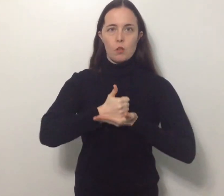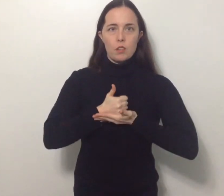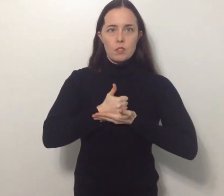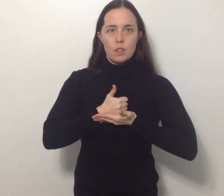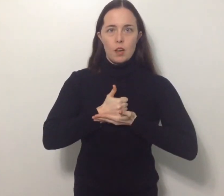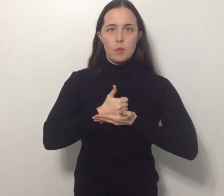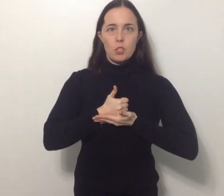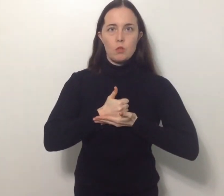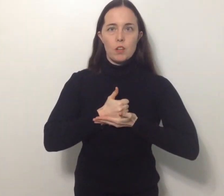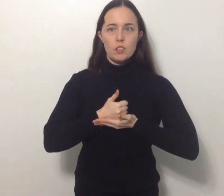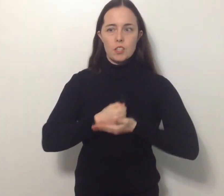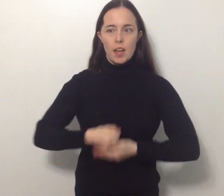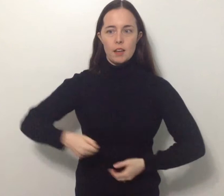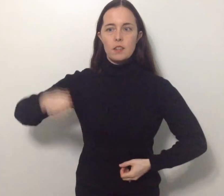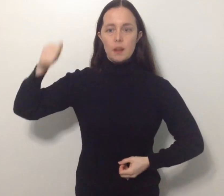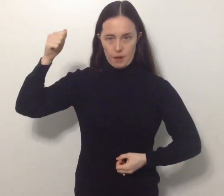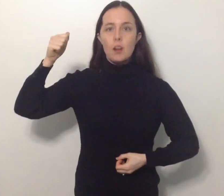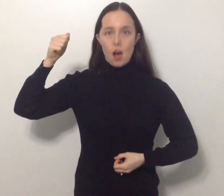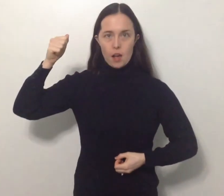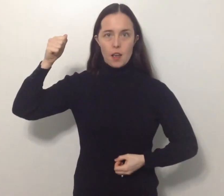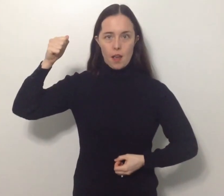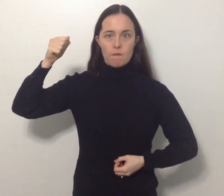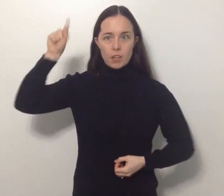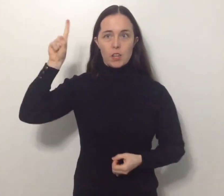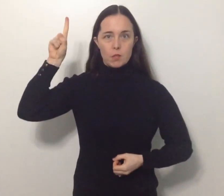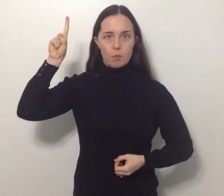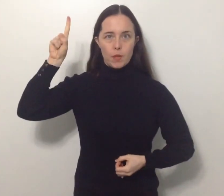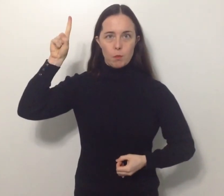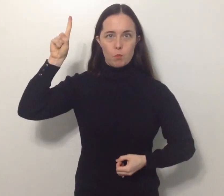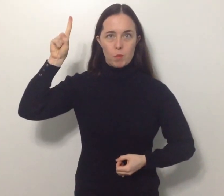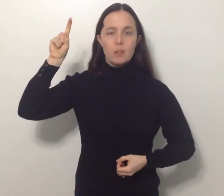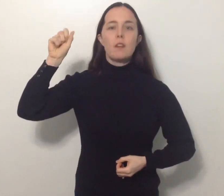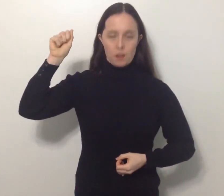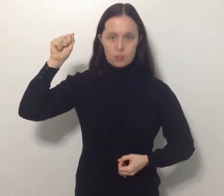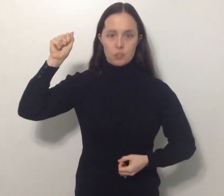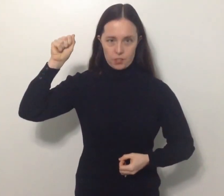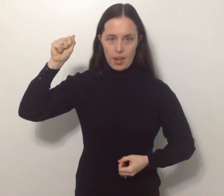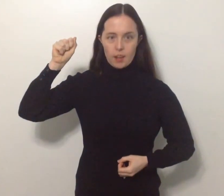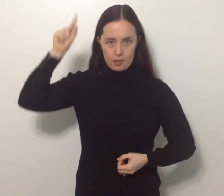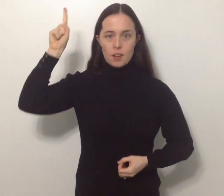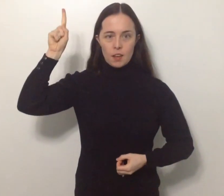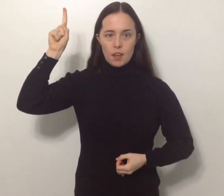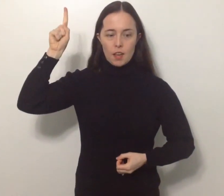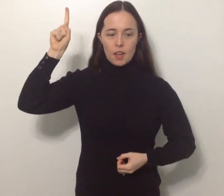chorus, help me to understand, nod, and finger comes up, light bulb moment. Understand